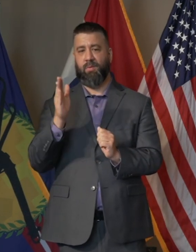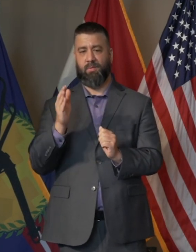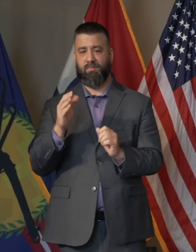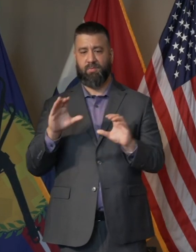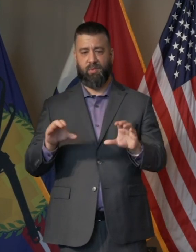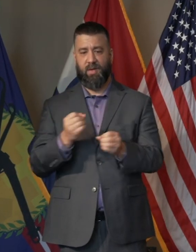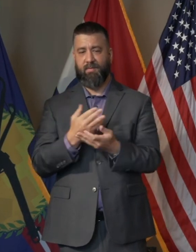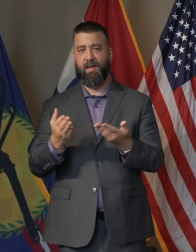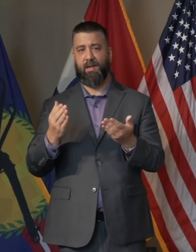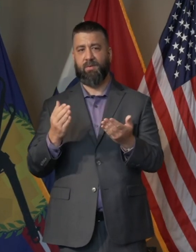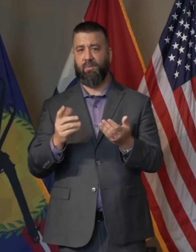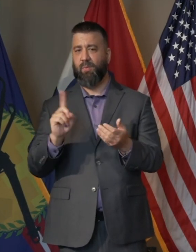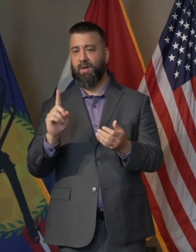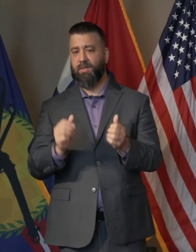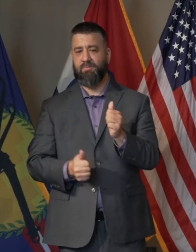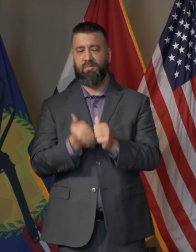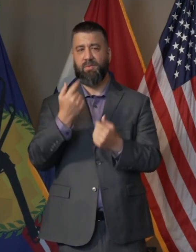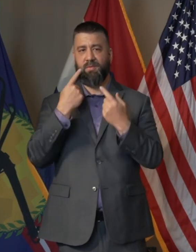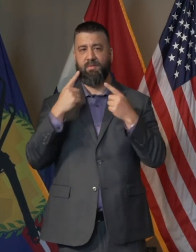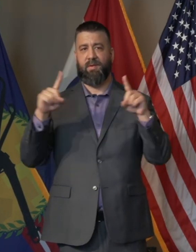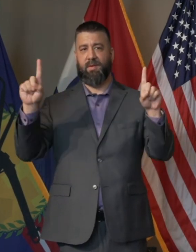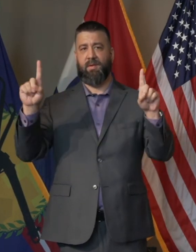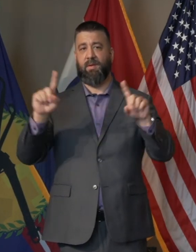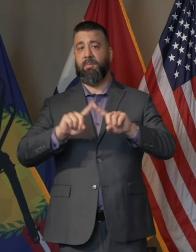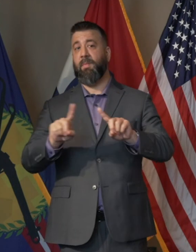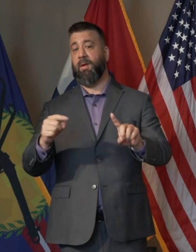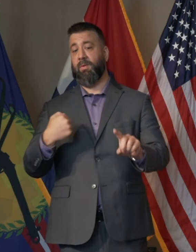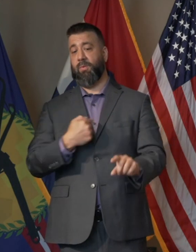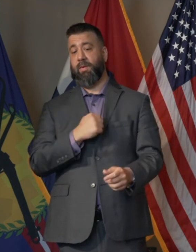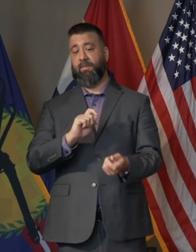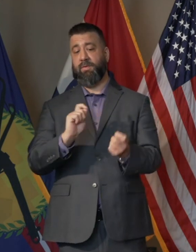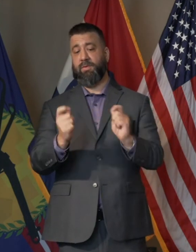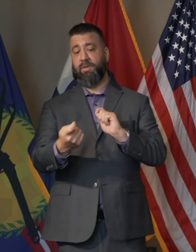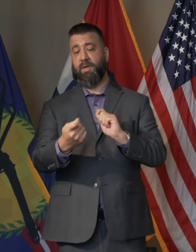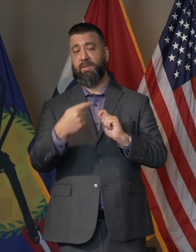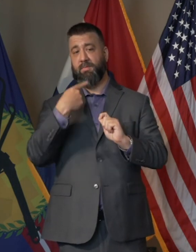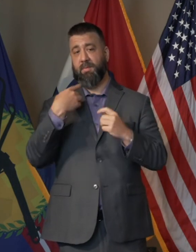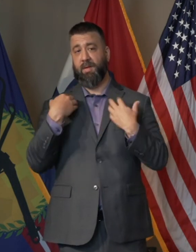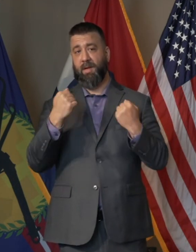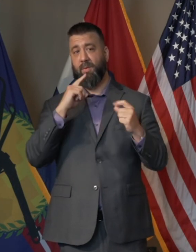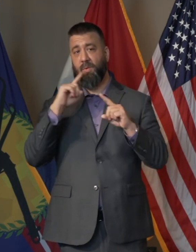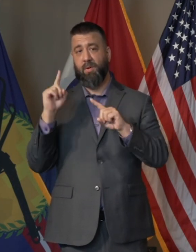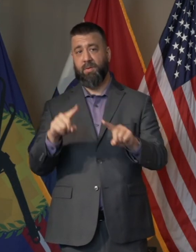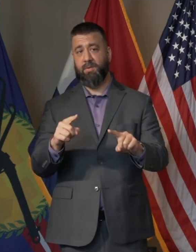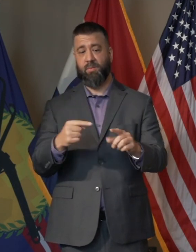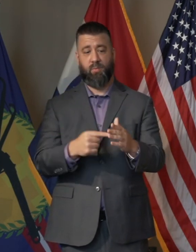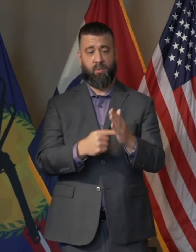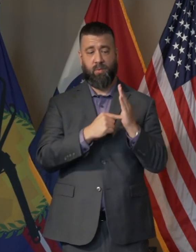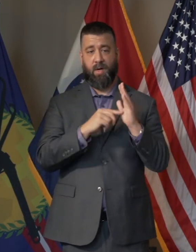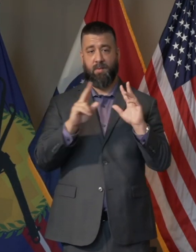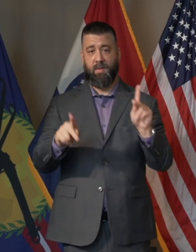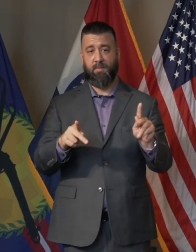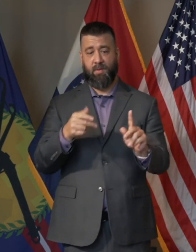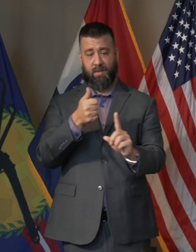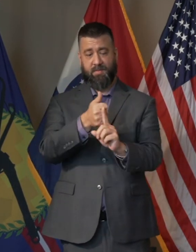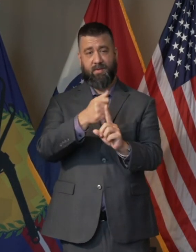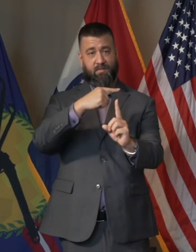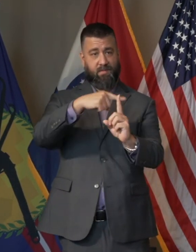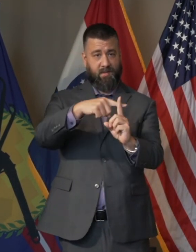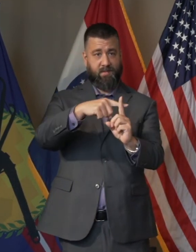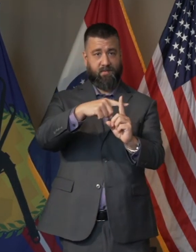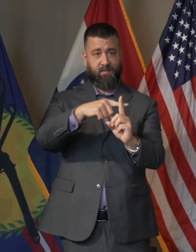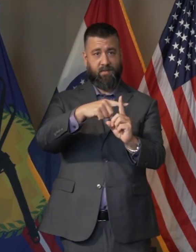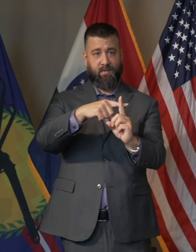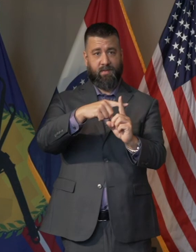do the most good. But we have changed our public health orders to require anyone who tests positive to notify their close